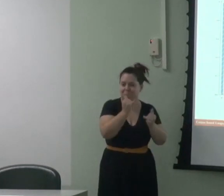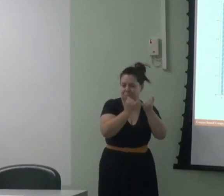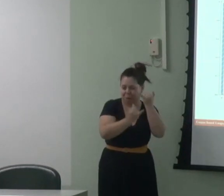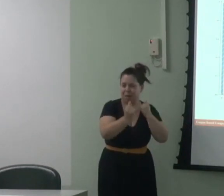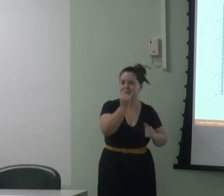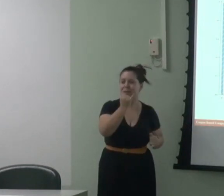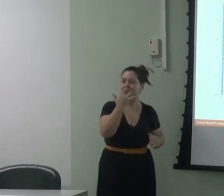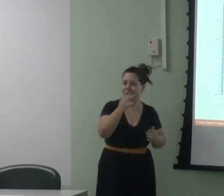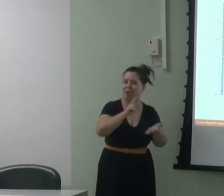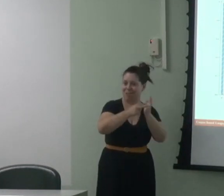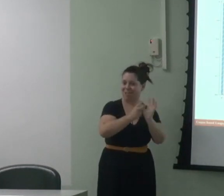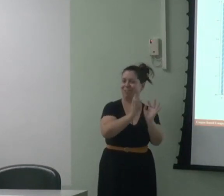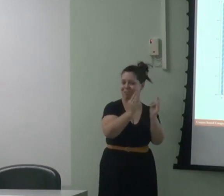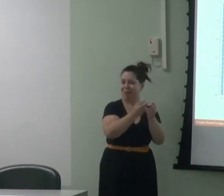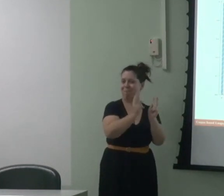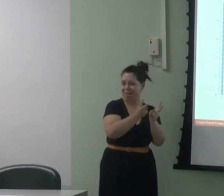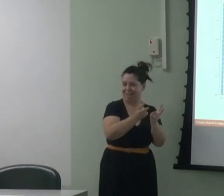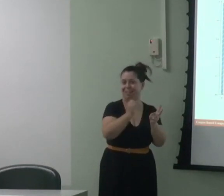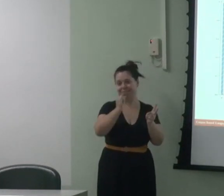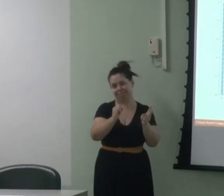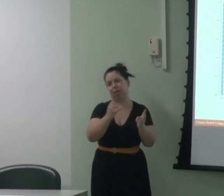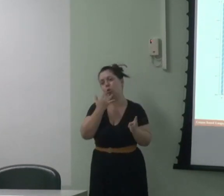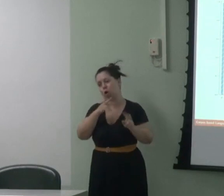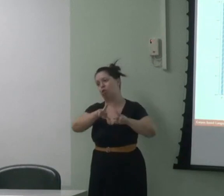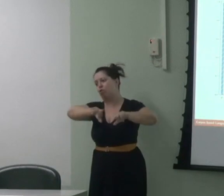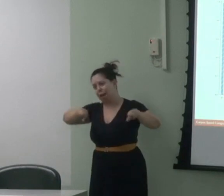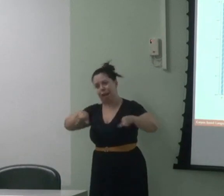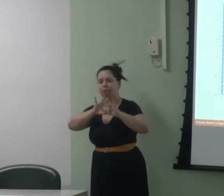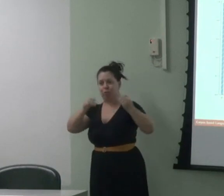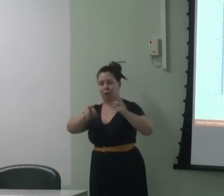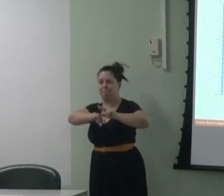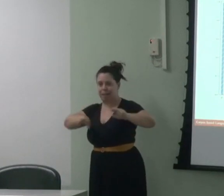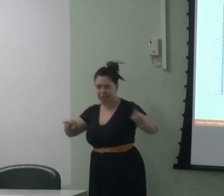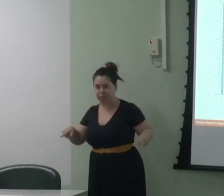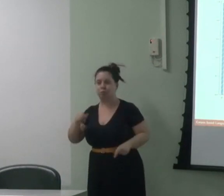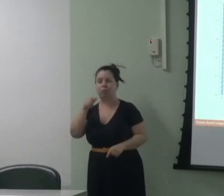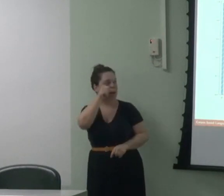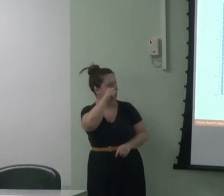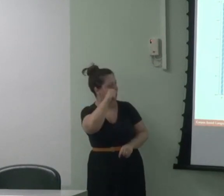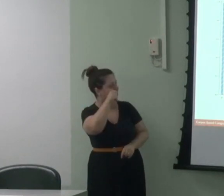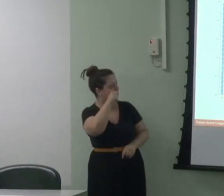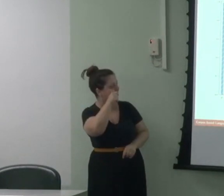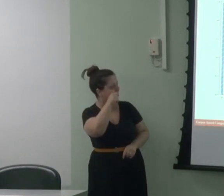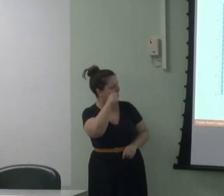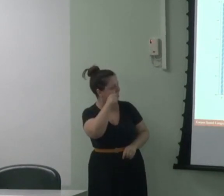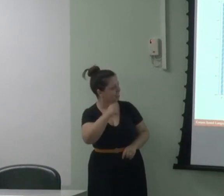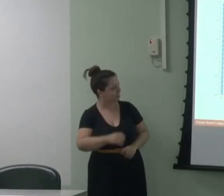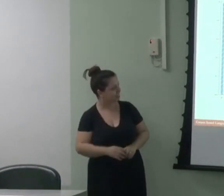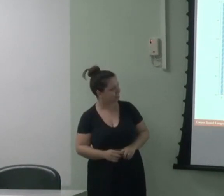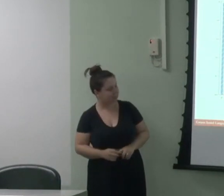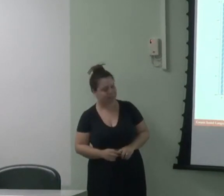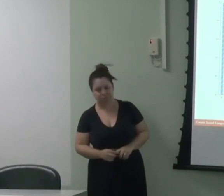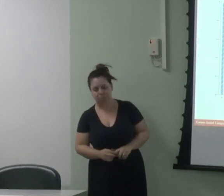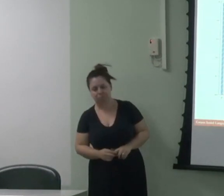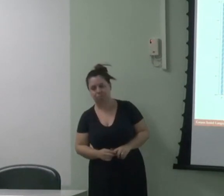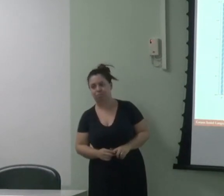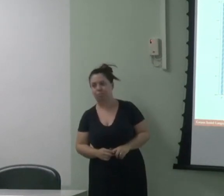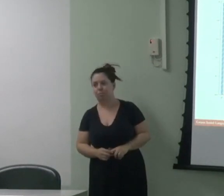language codes, you would find out that it actually supports some of the known